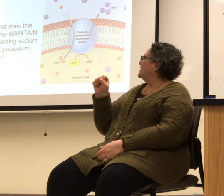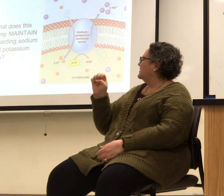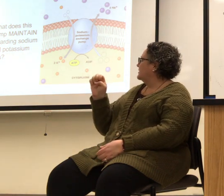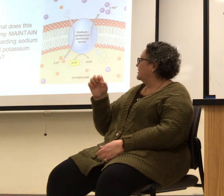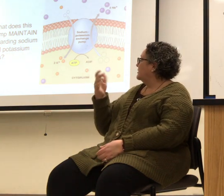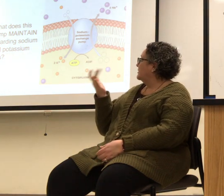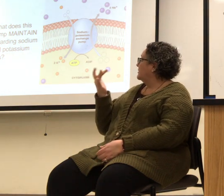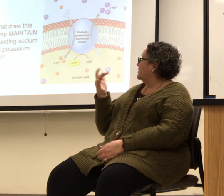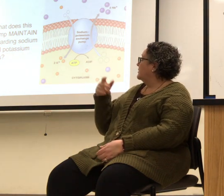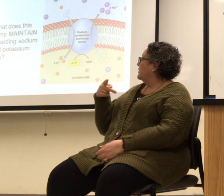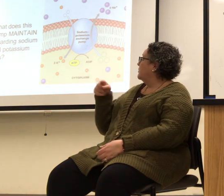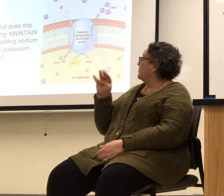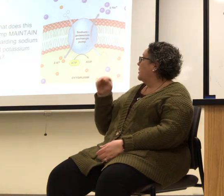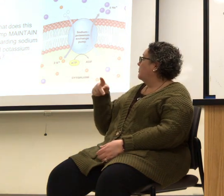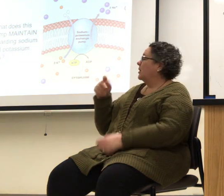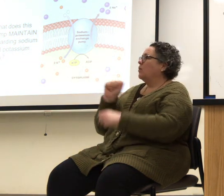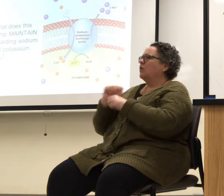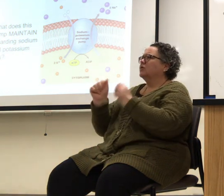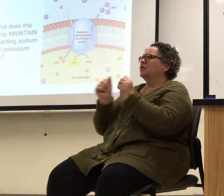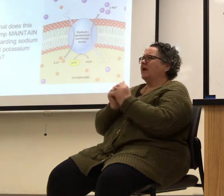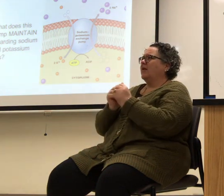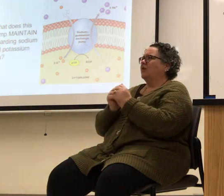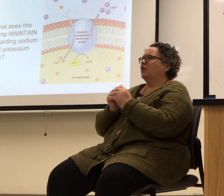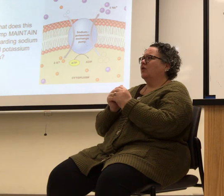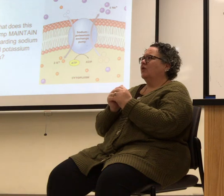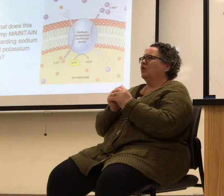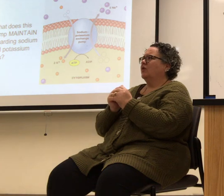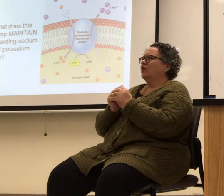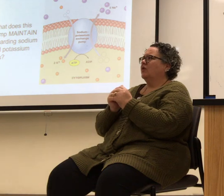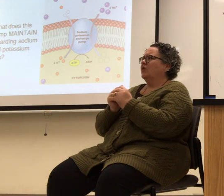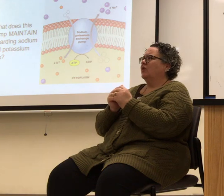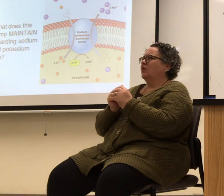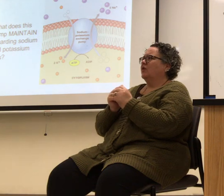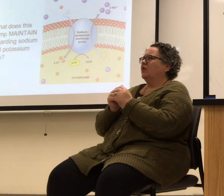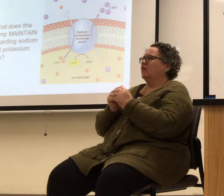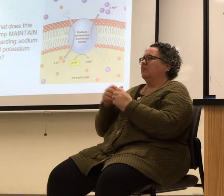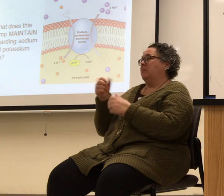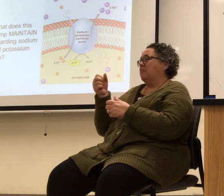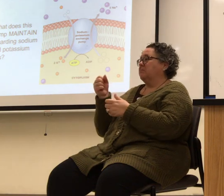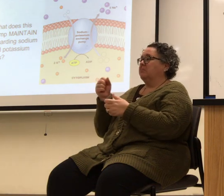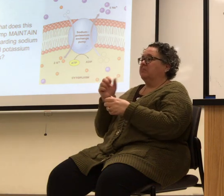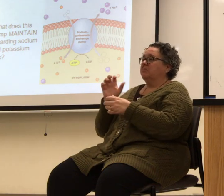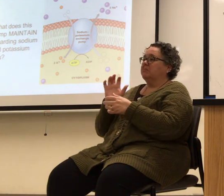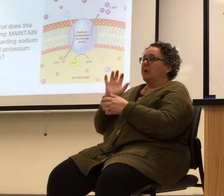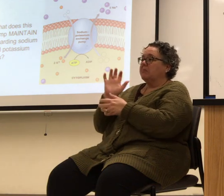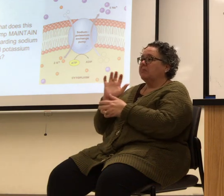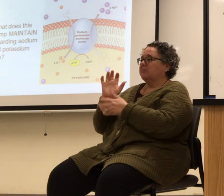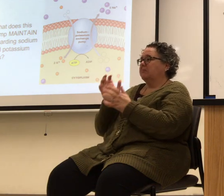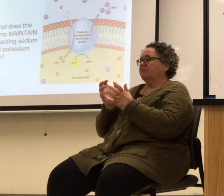it works with the leak channels to kind of like maintain the ionic gradients.